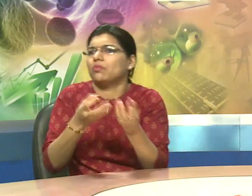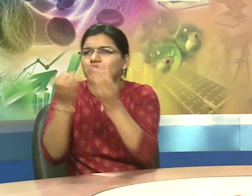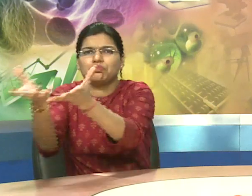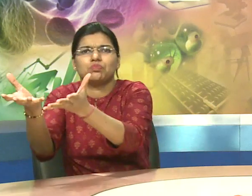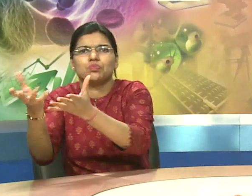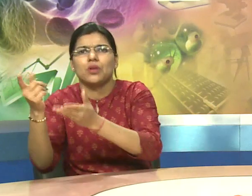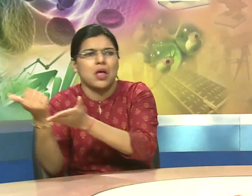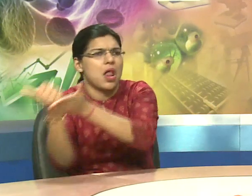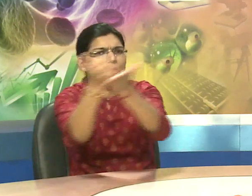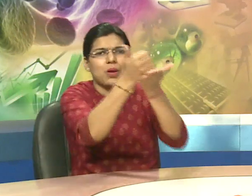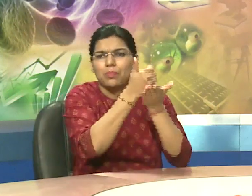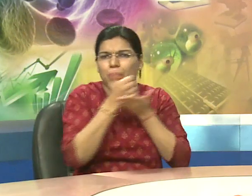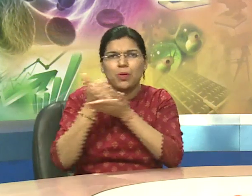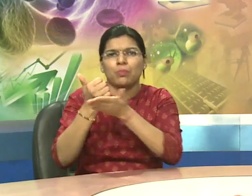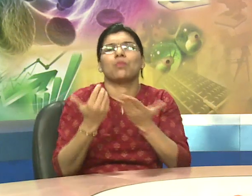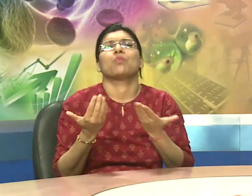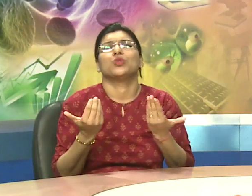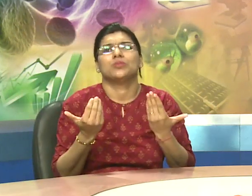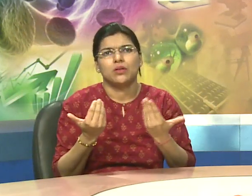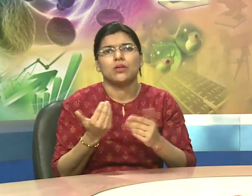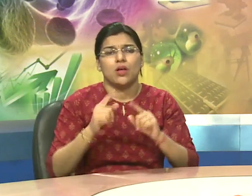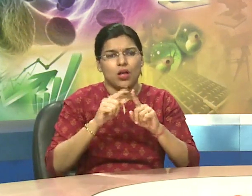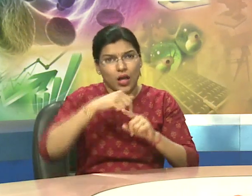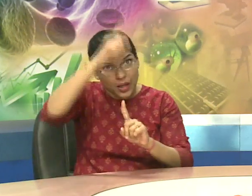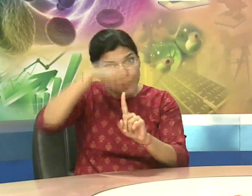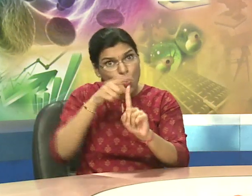For example, in a place there is a